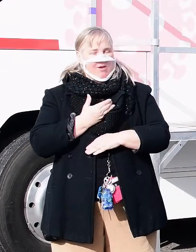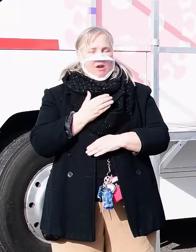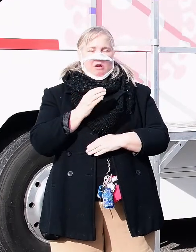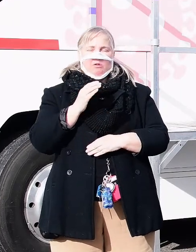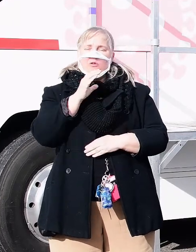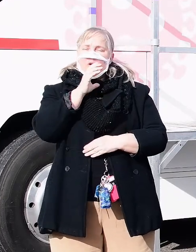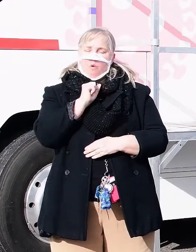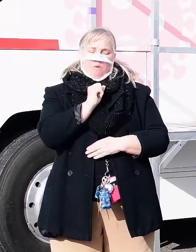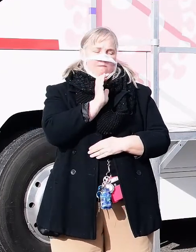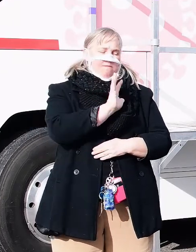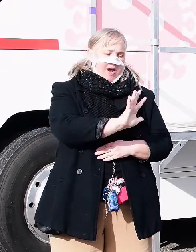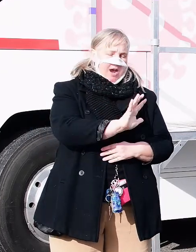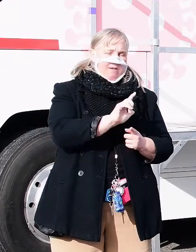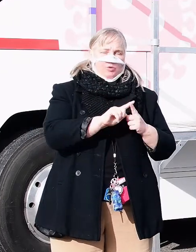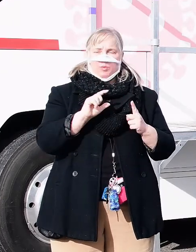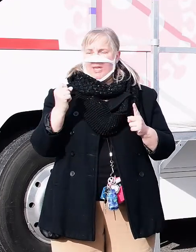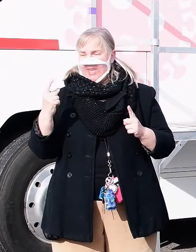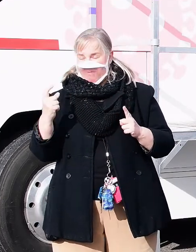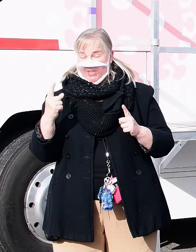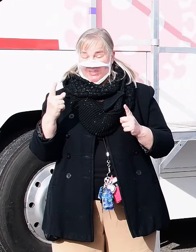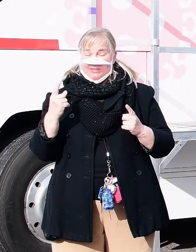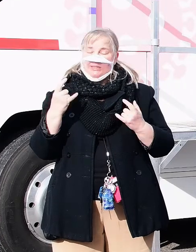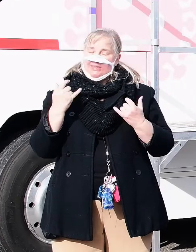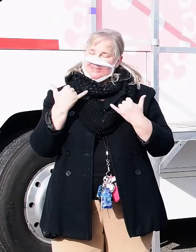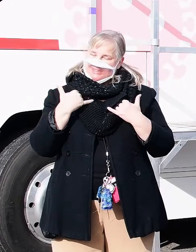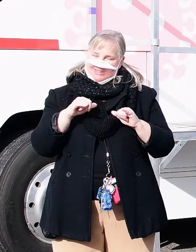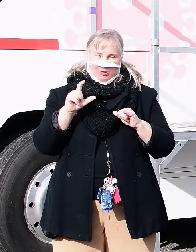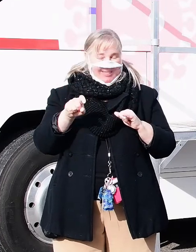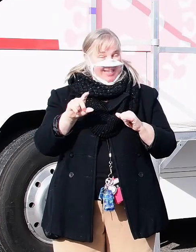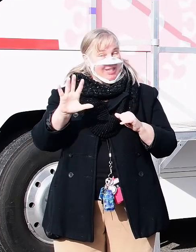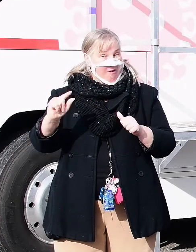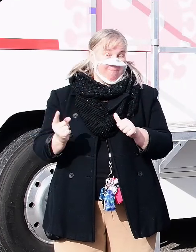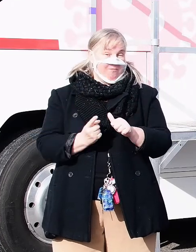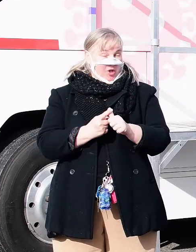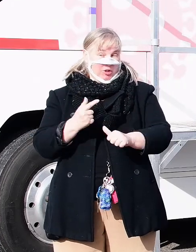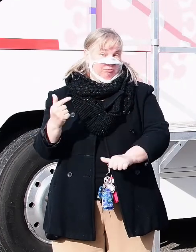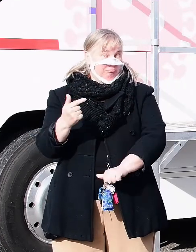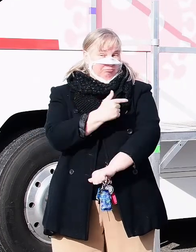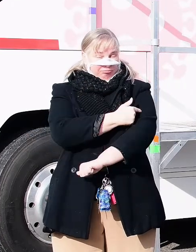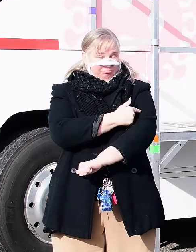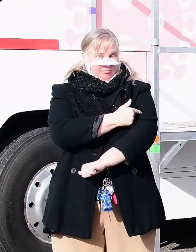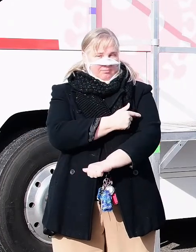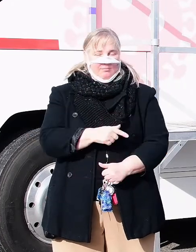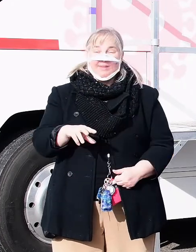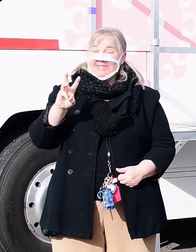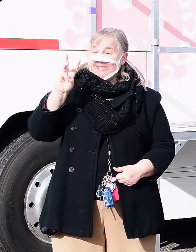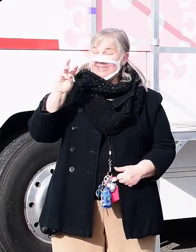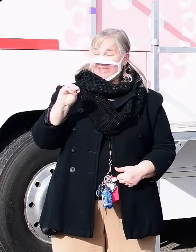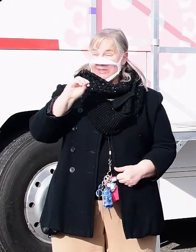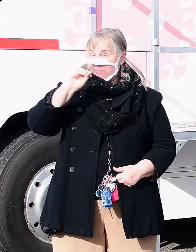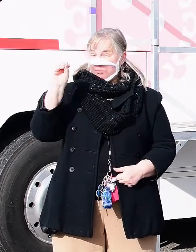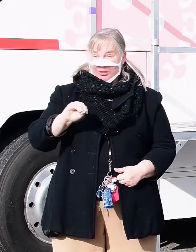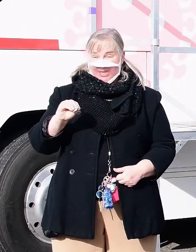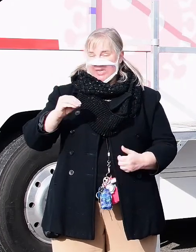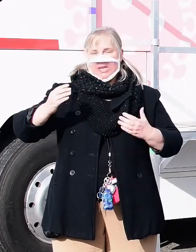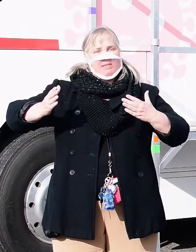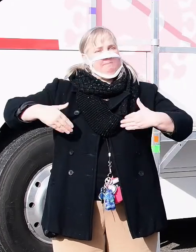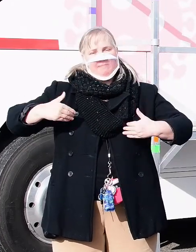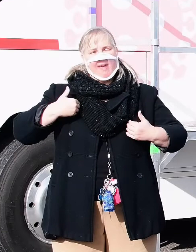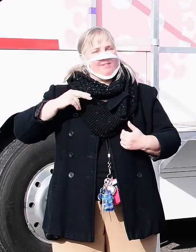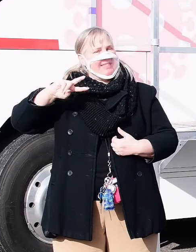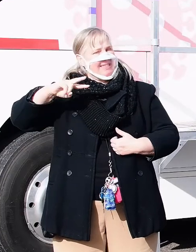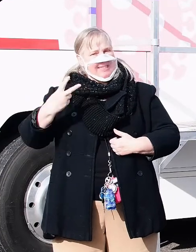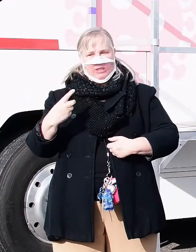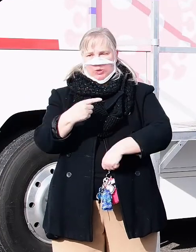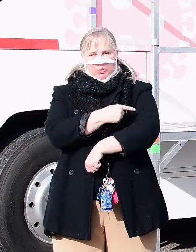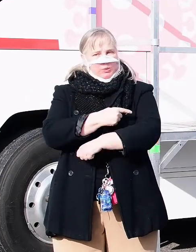to 11-year-olds still need their first dose, and 60% haven't gotten their second